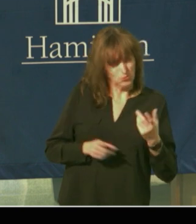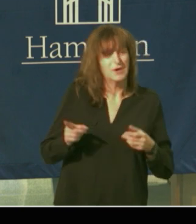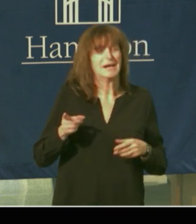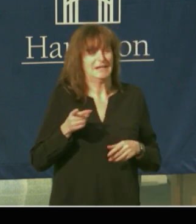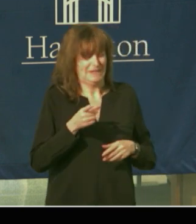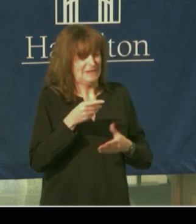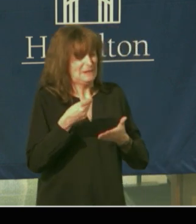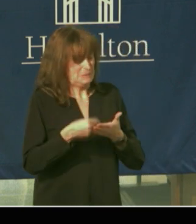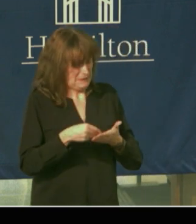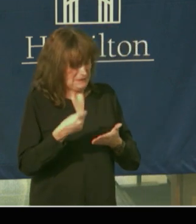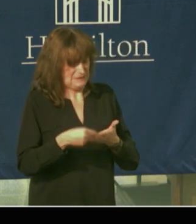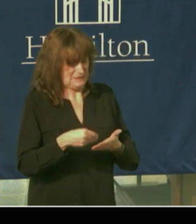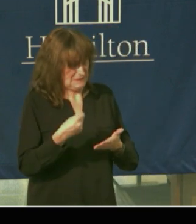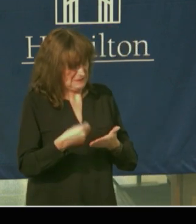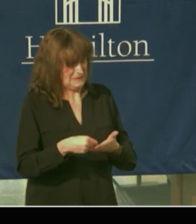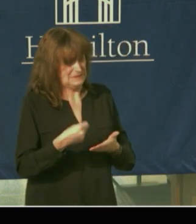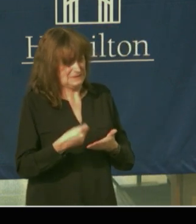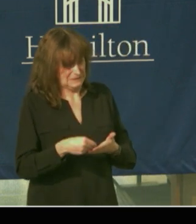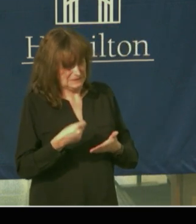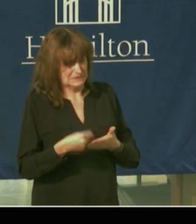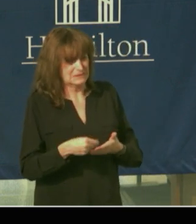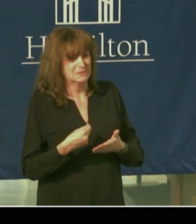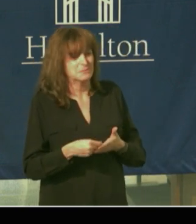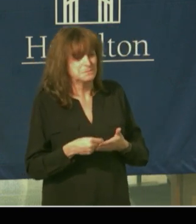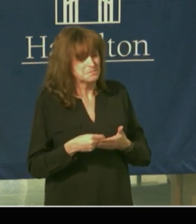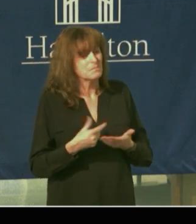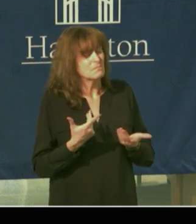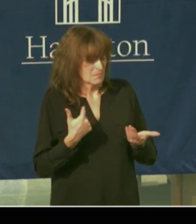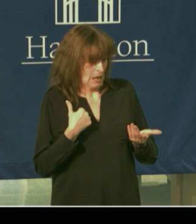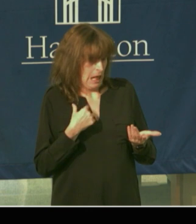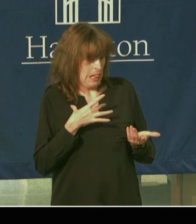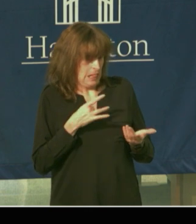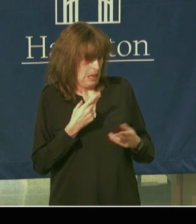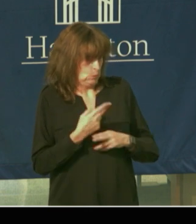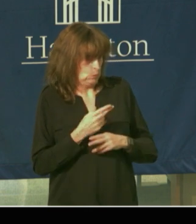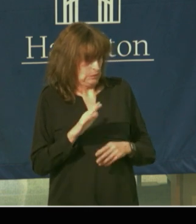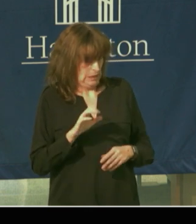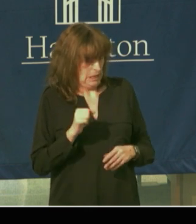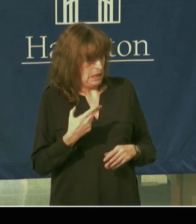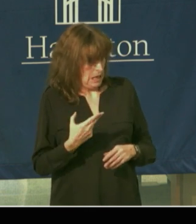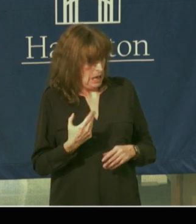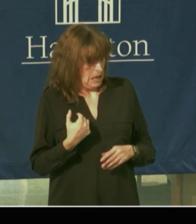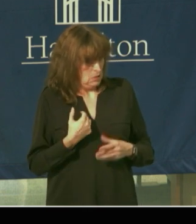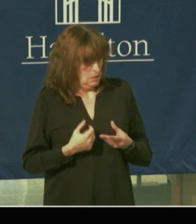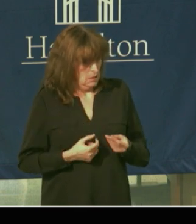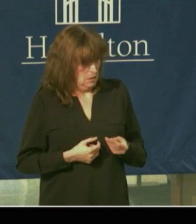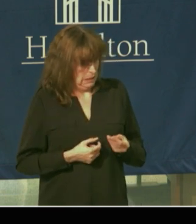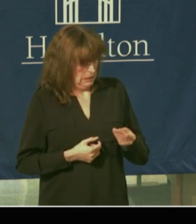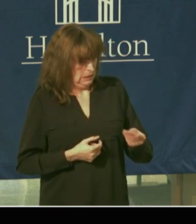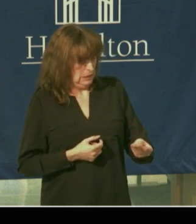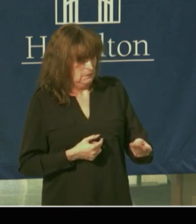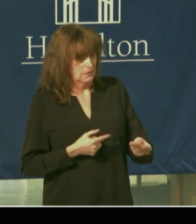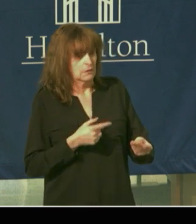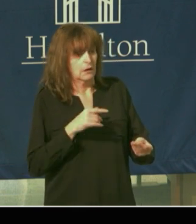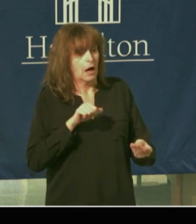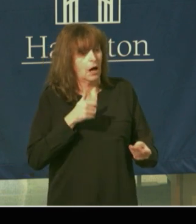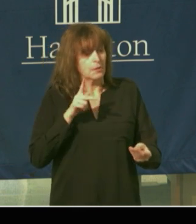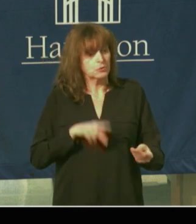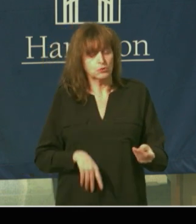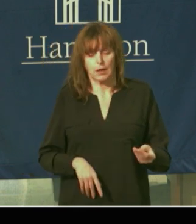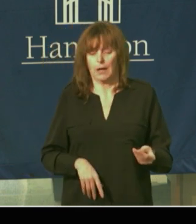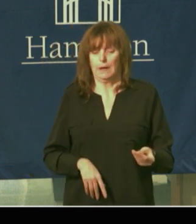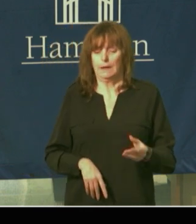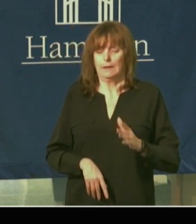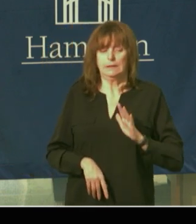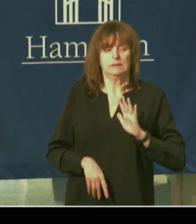and, I like paying in the old-fashioned way, and the person that was serving me said, wait a minute, I need to put my glove on. So put a glove